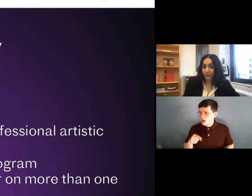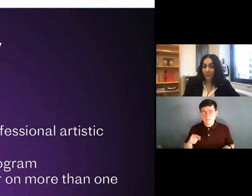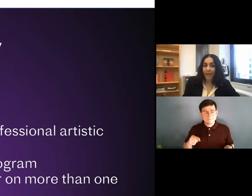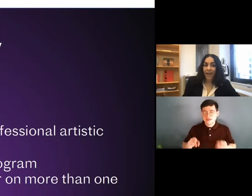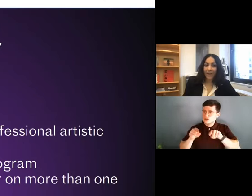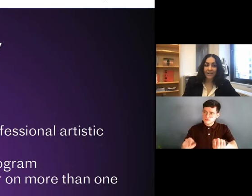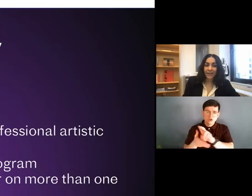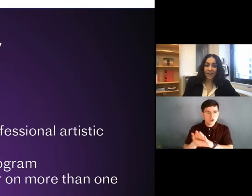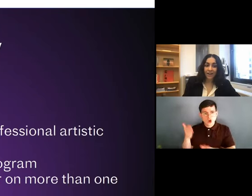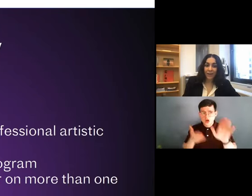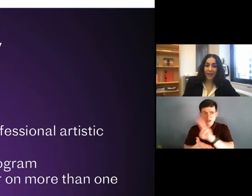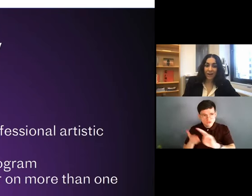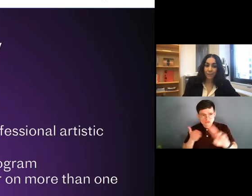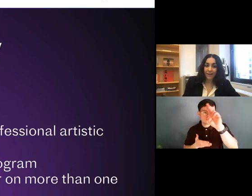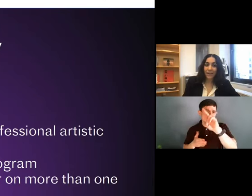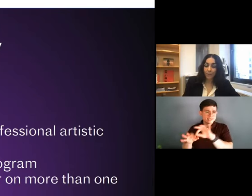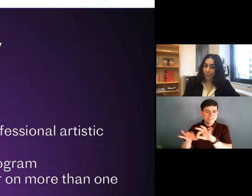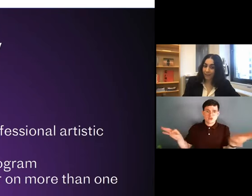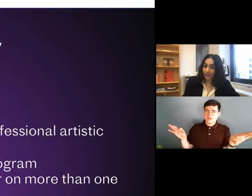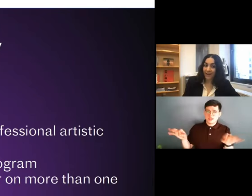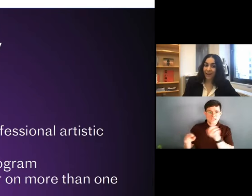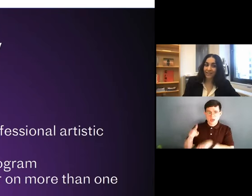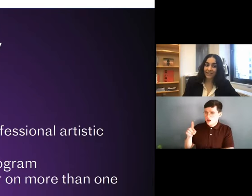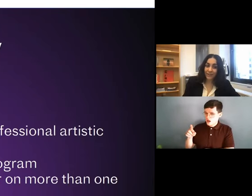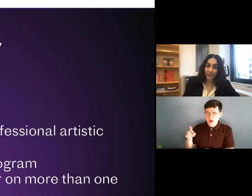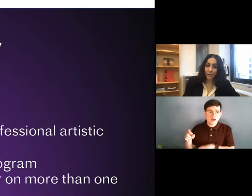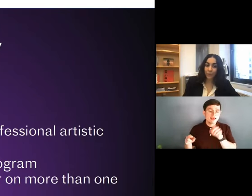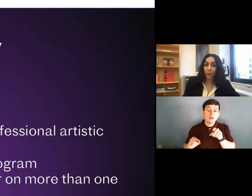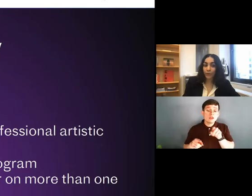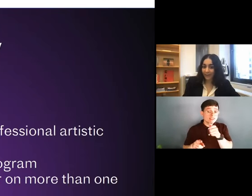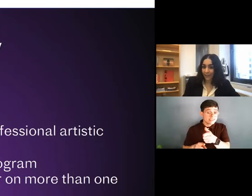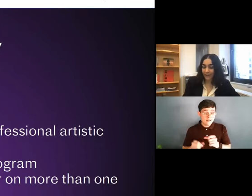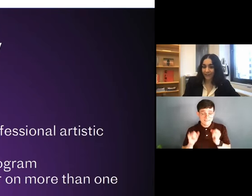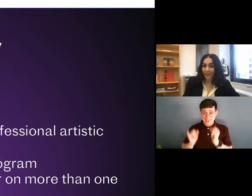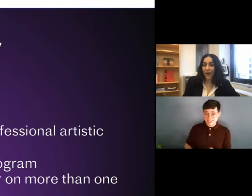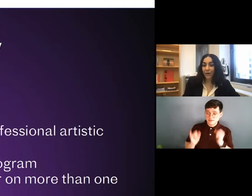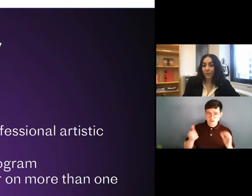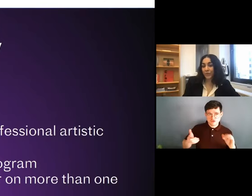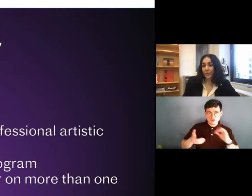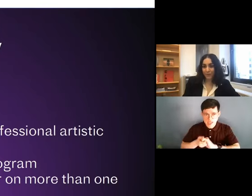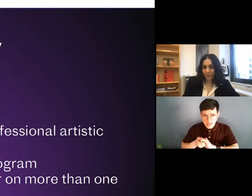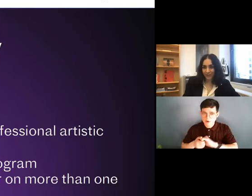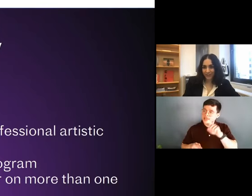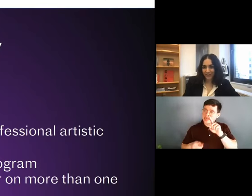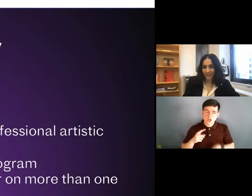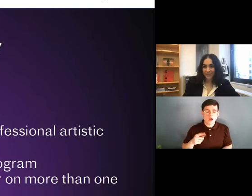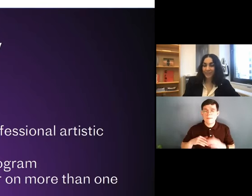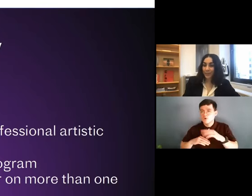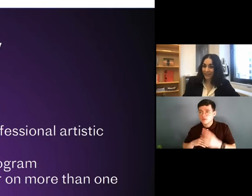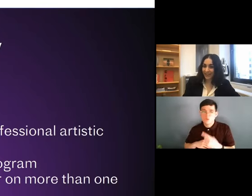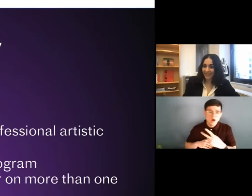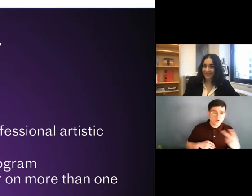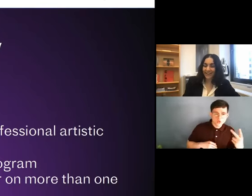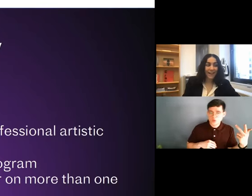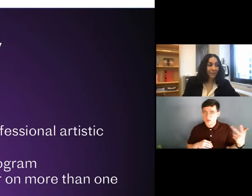program, and you cannot be applying as an individual or collaborator on more than one project. So